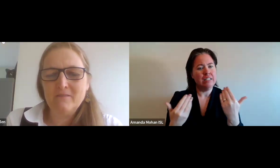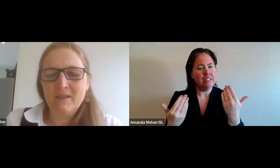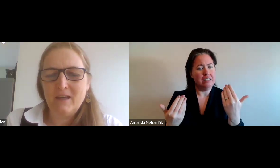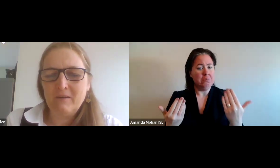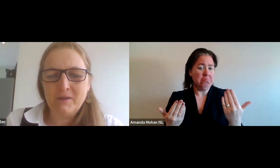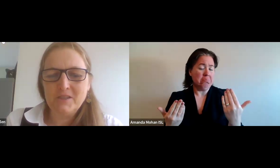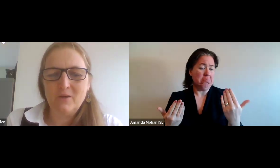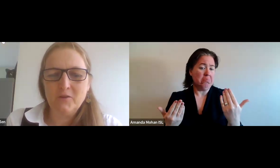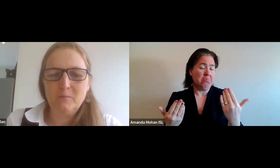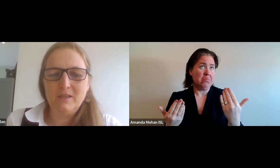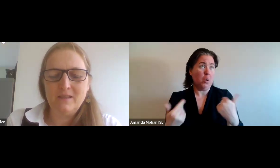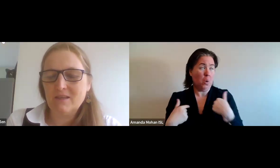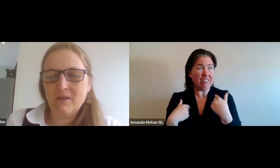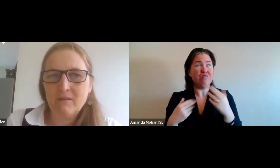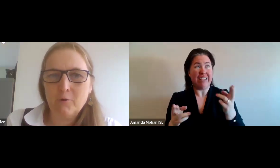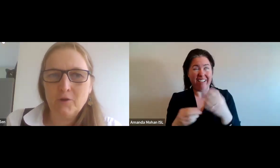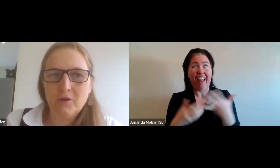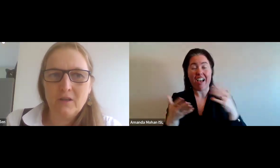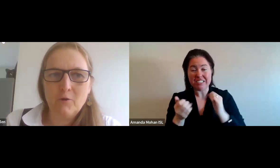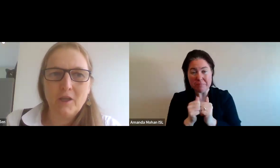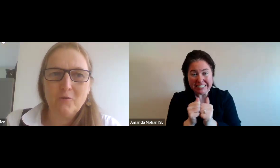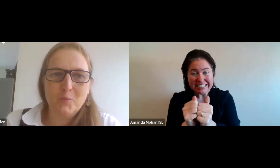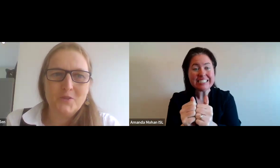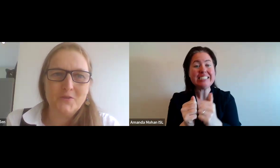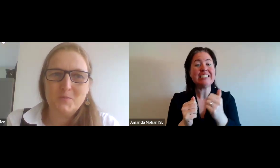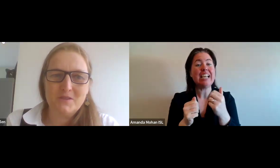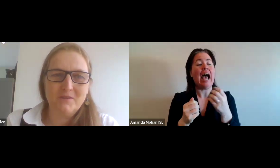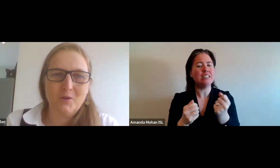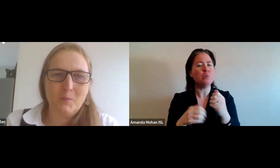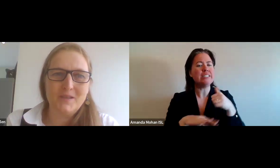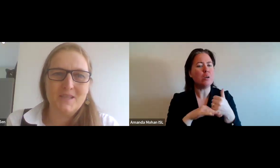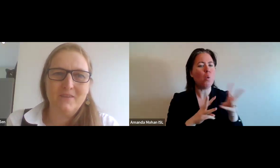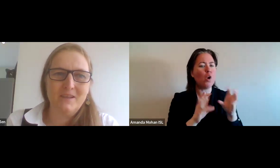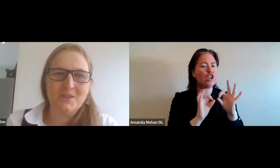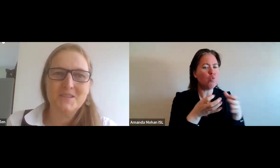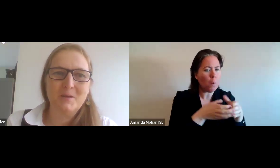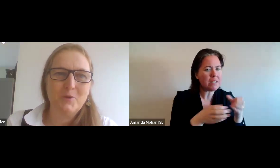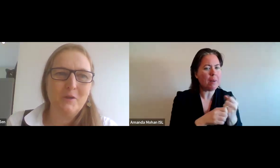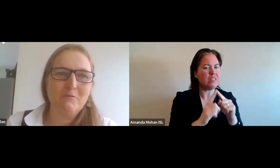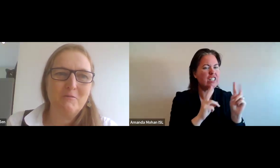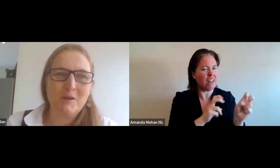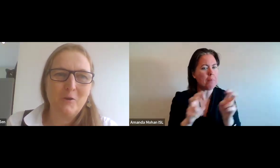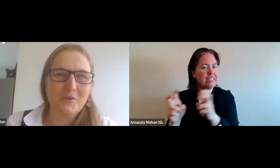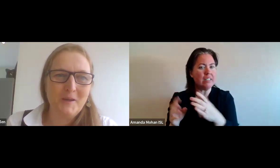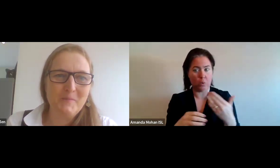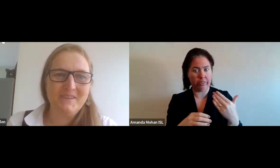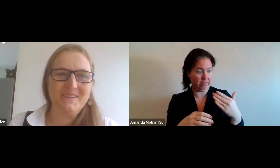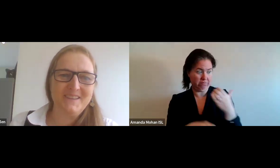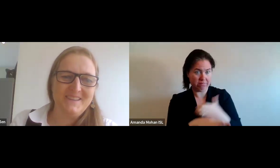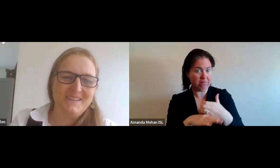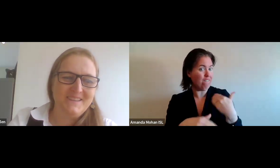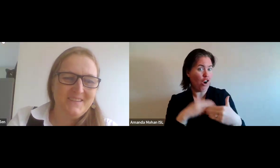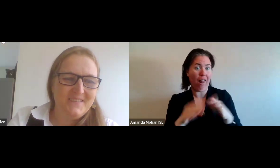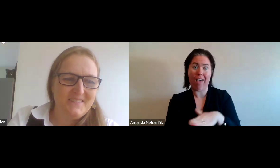other than we arranged a lot of meetings, and we had working groups on specific topics, and we just kept going for a very long time.